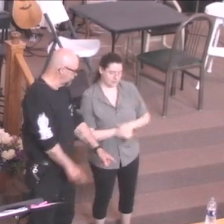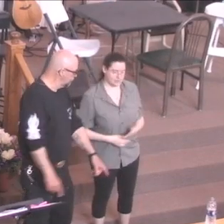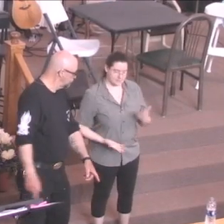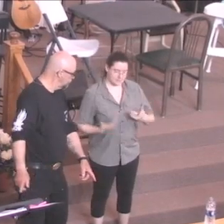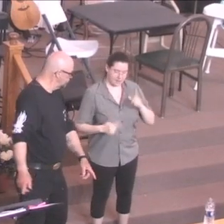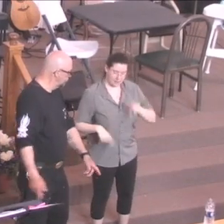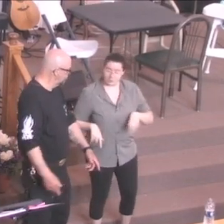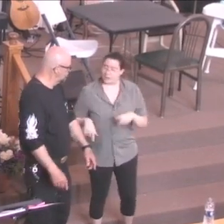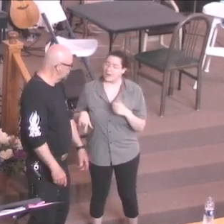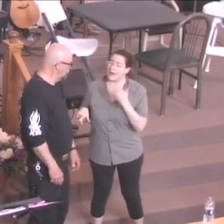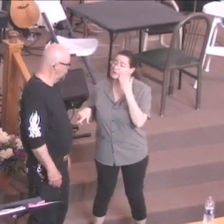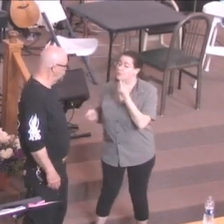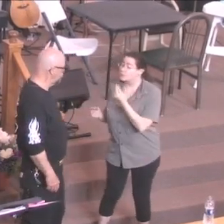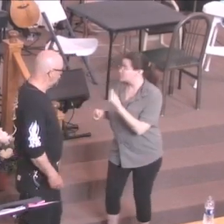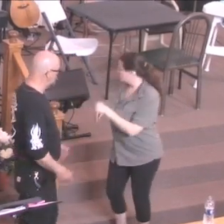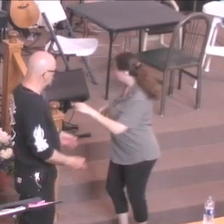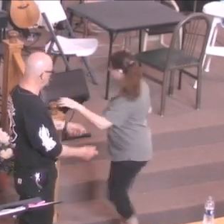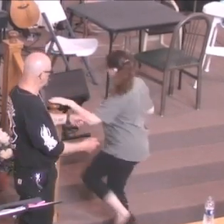to.